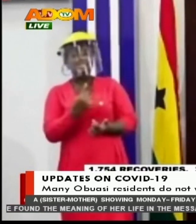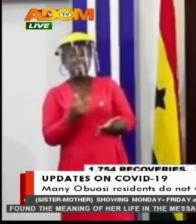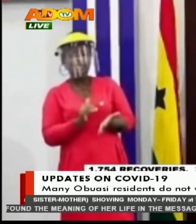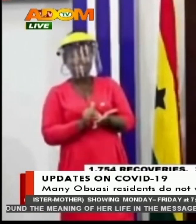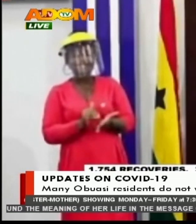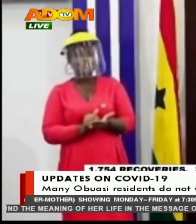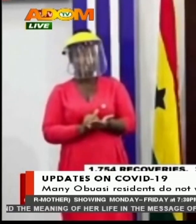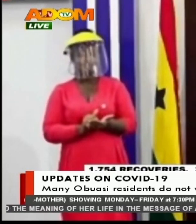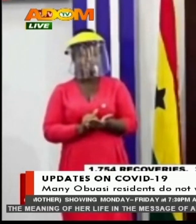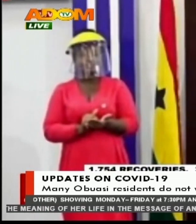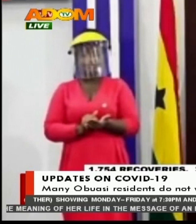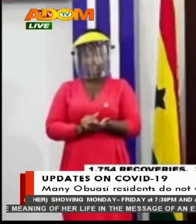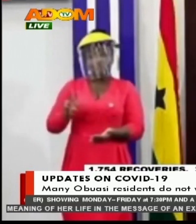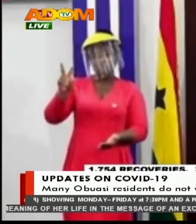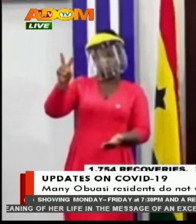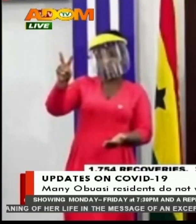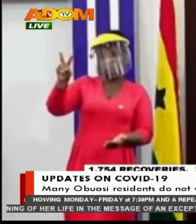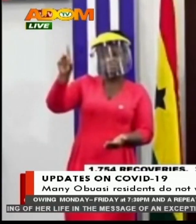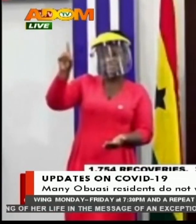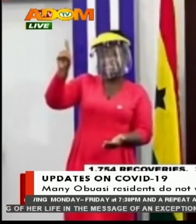in Obuasi. Risk communication, one thing which